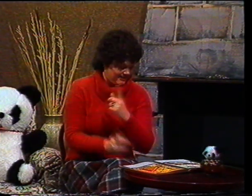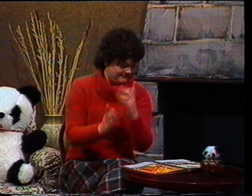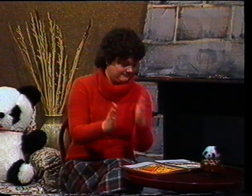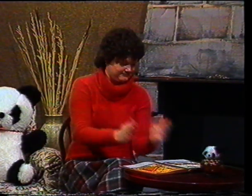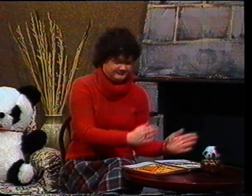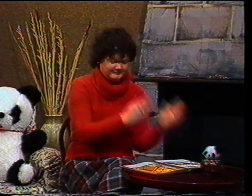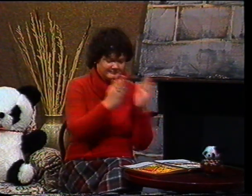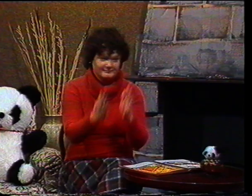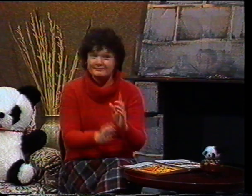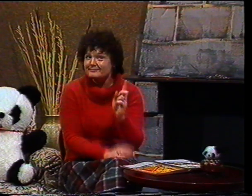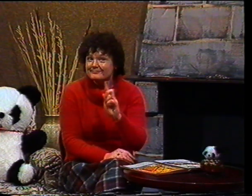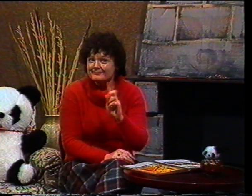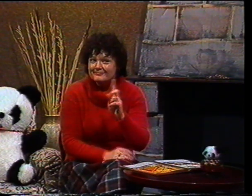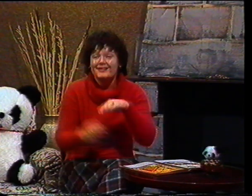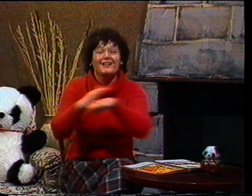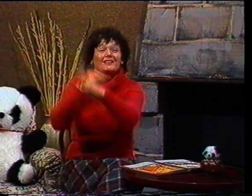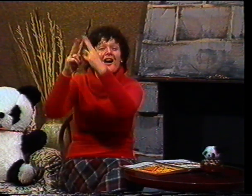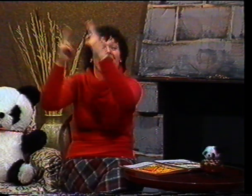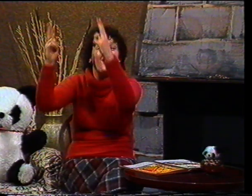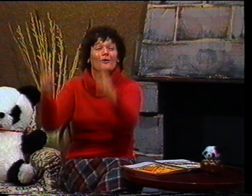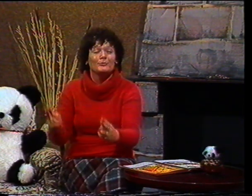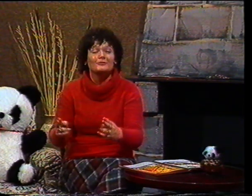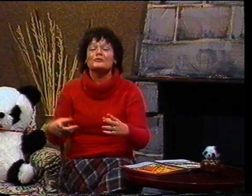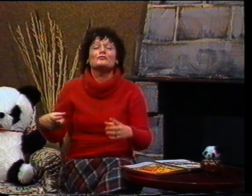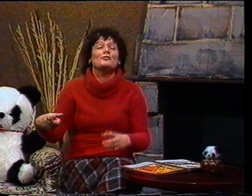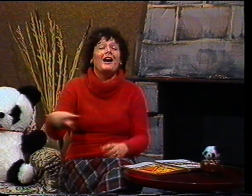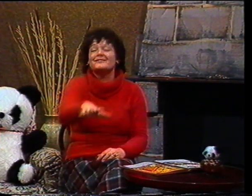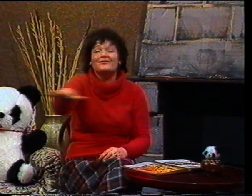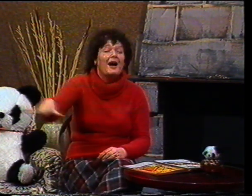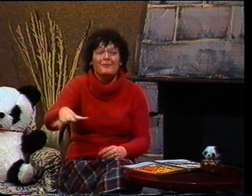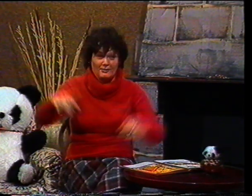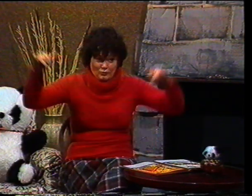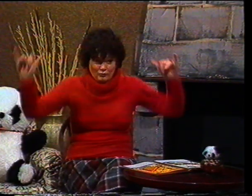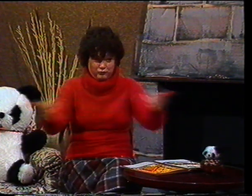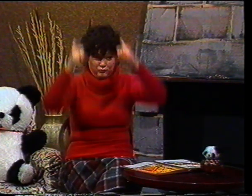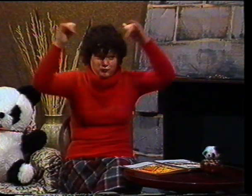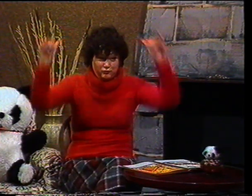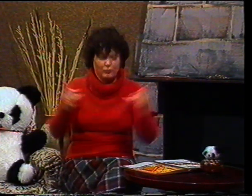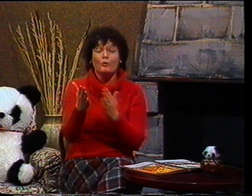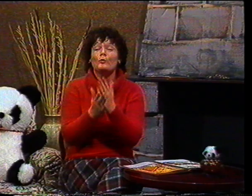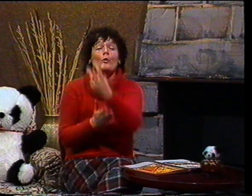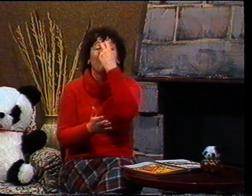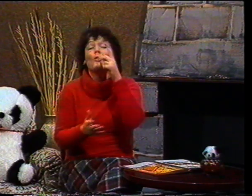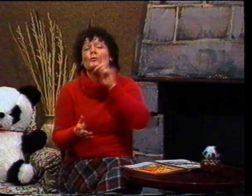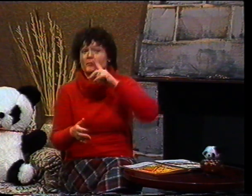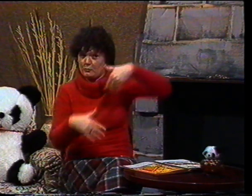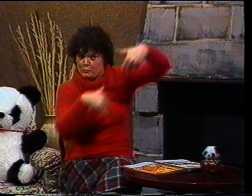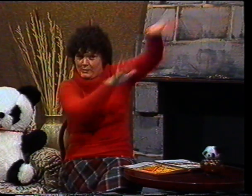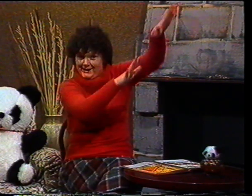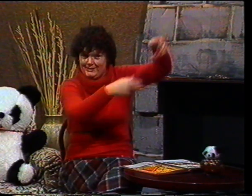But, meanwhile, what was happening? Back at the house, the rat family were having a great time because the old woman